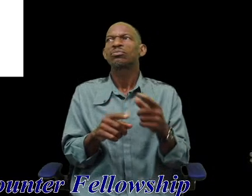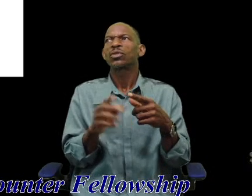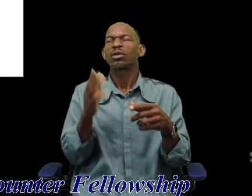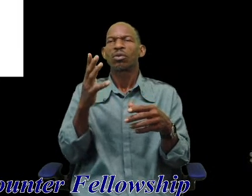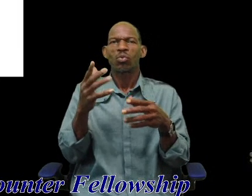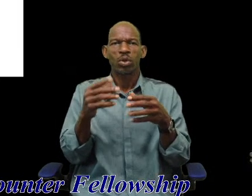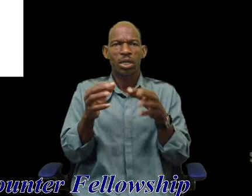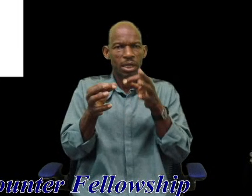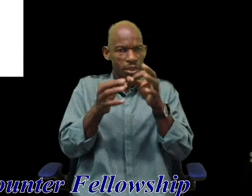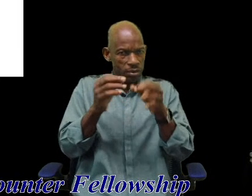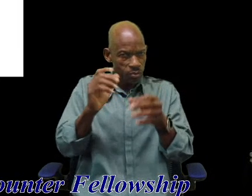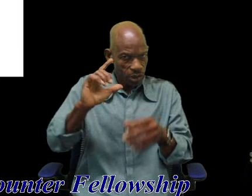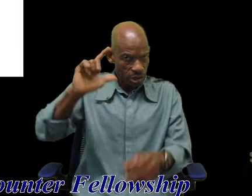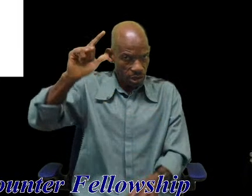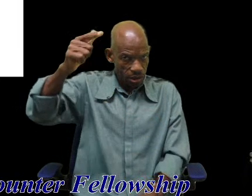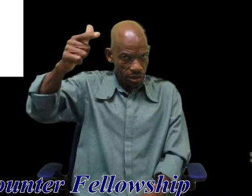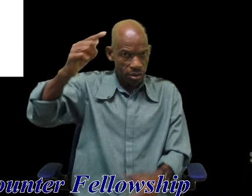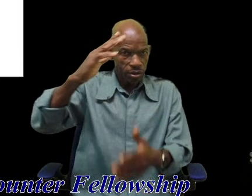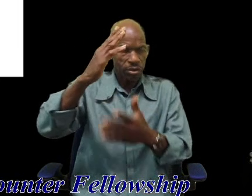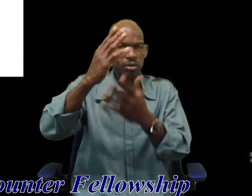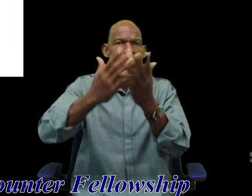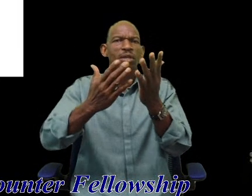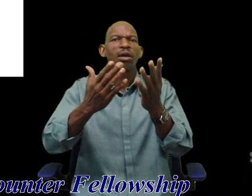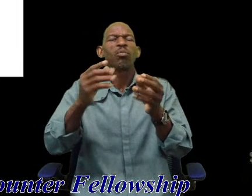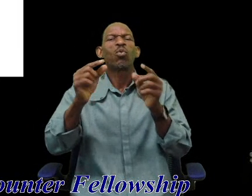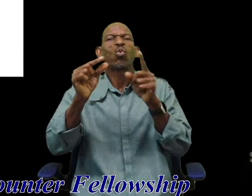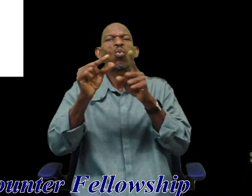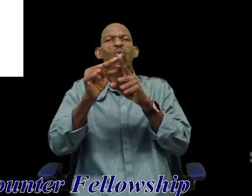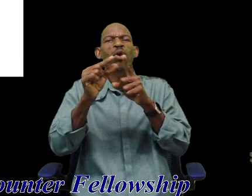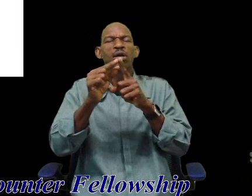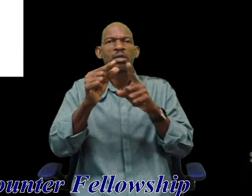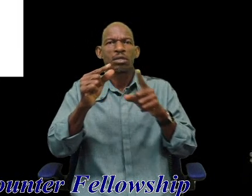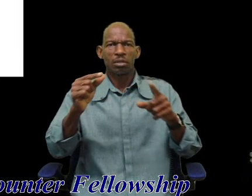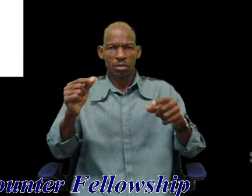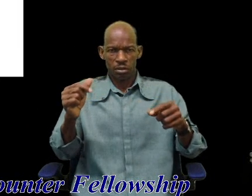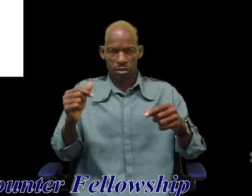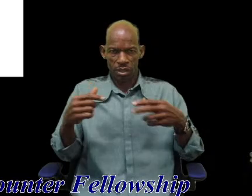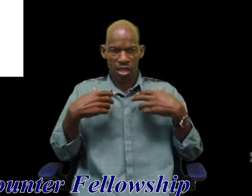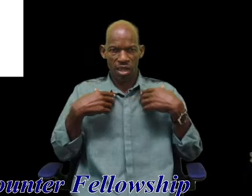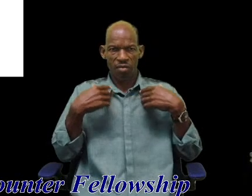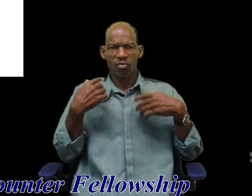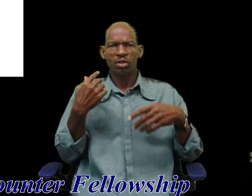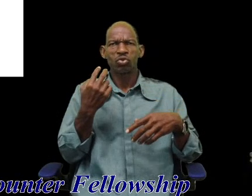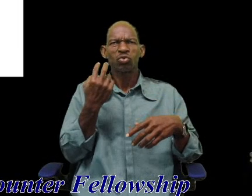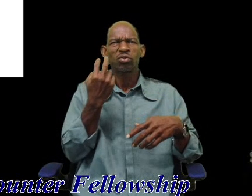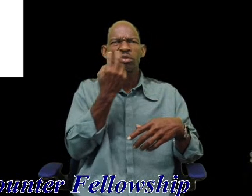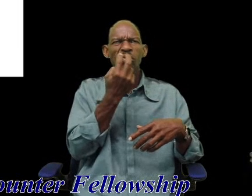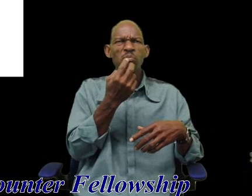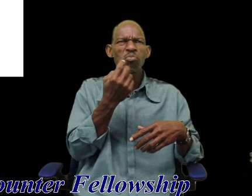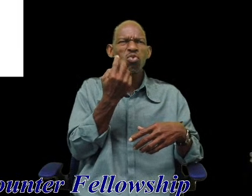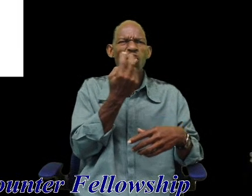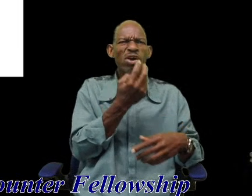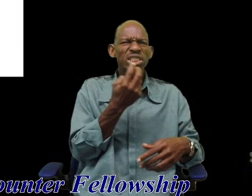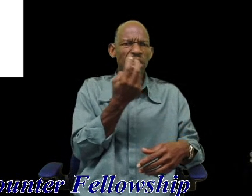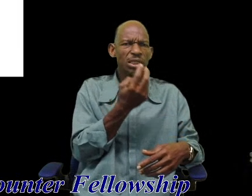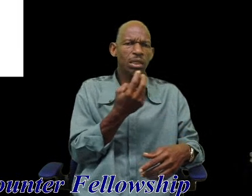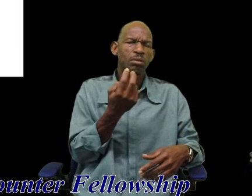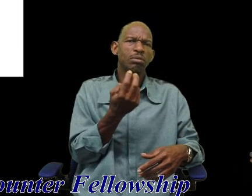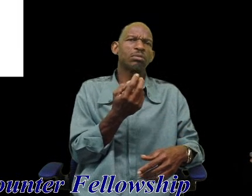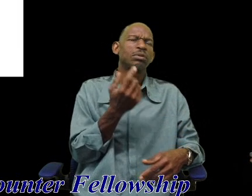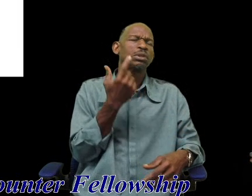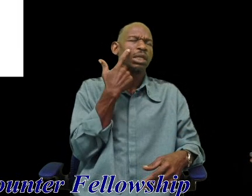it. Some sounds that when you write a word, sometimes the sound that you get at the end of the word is a S